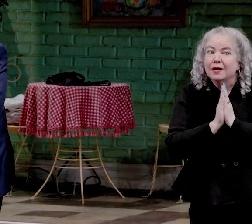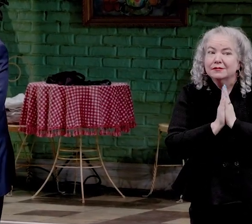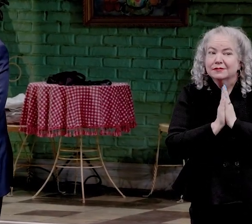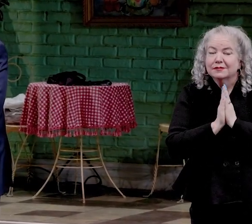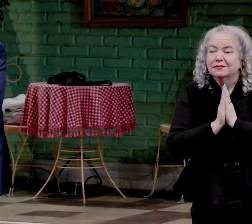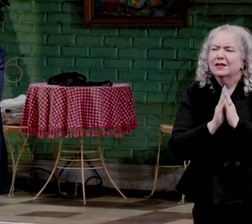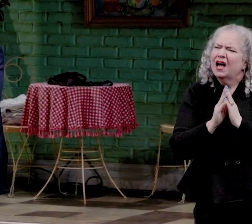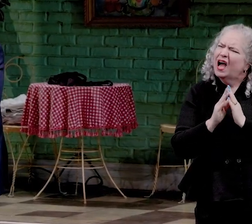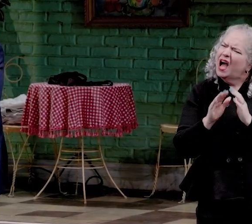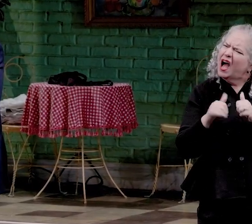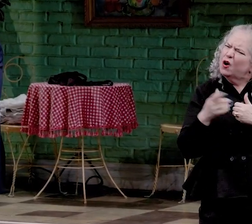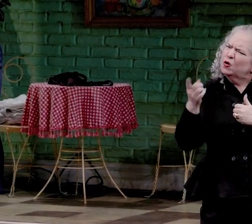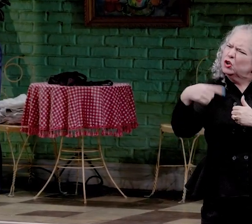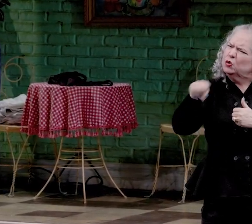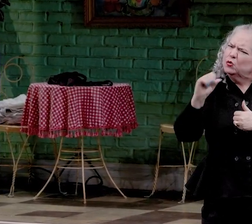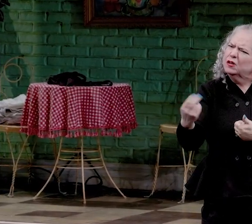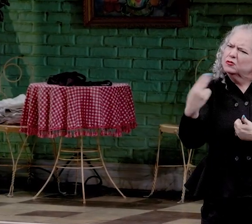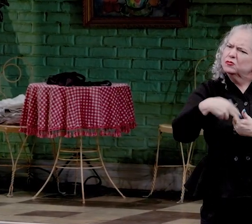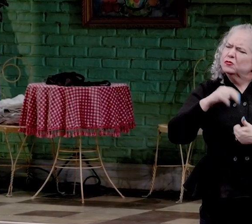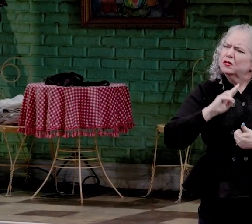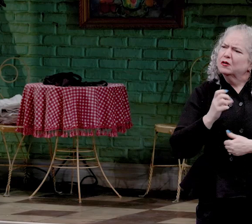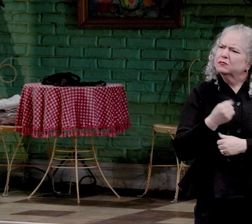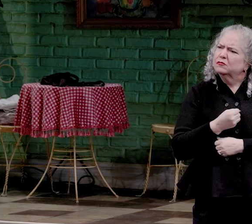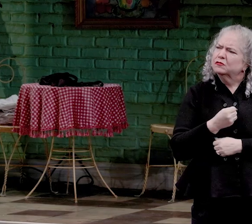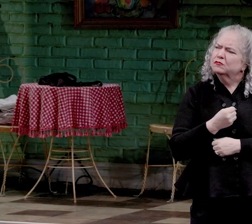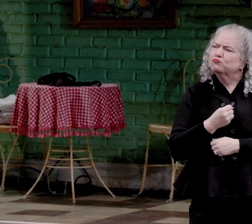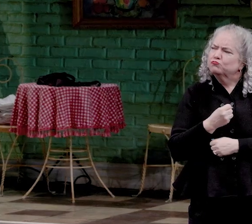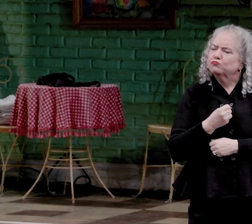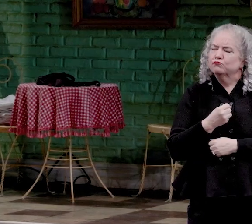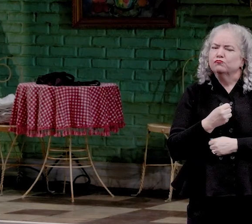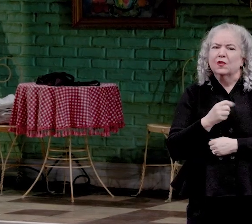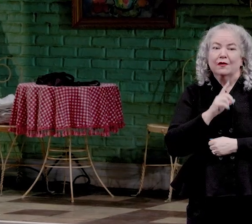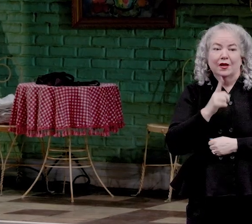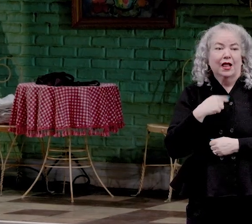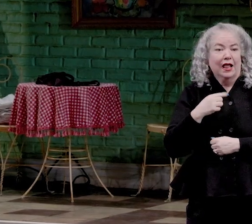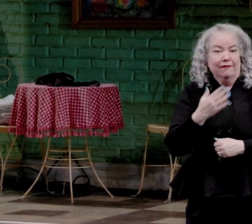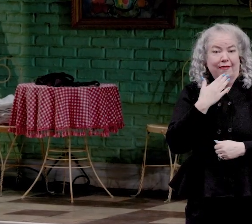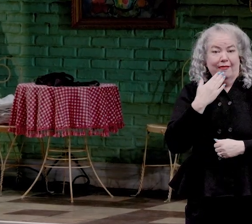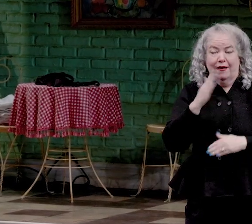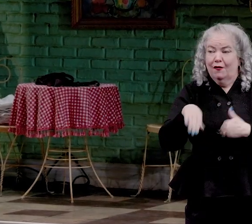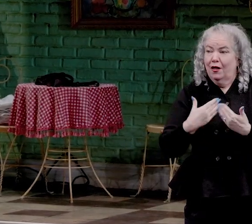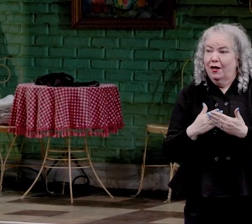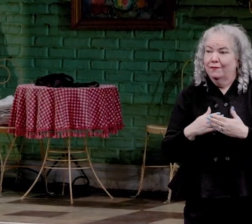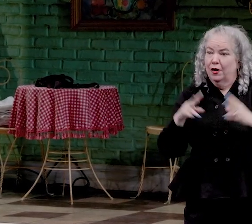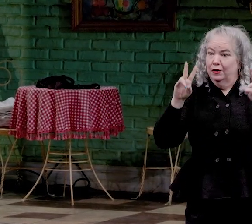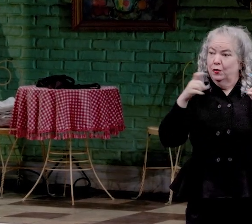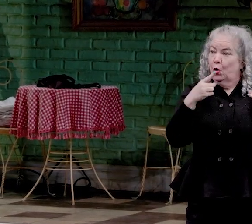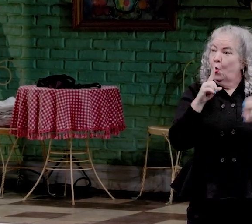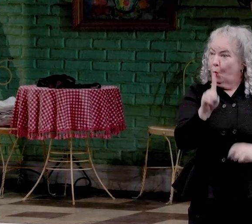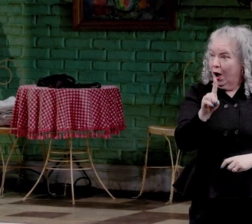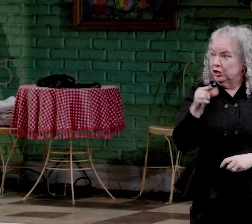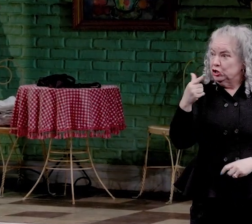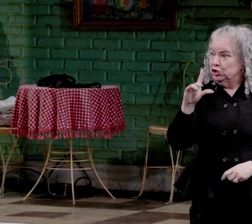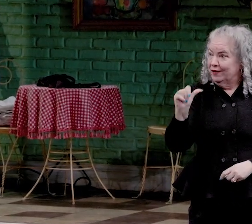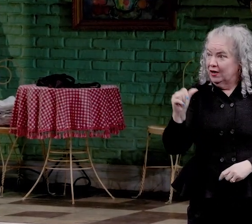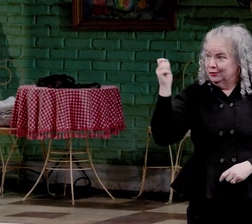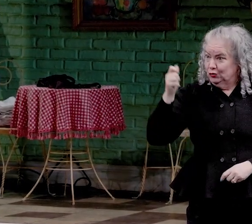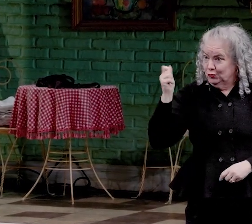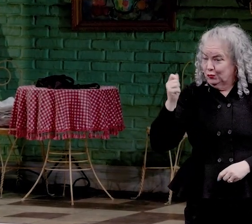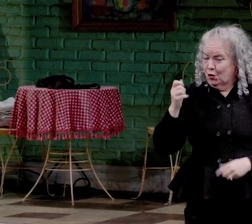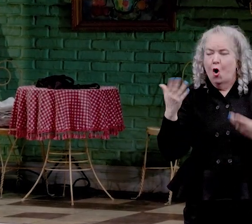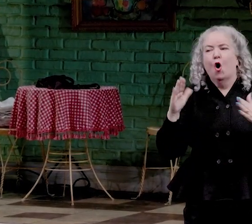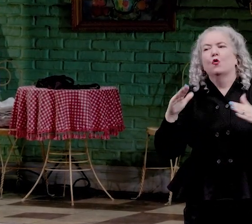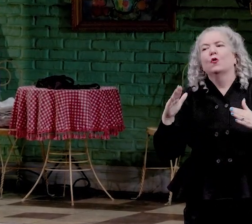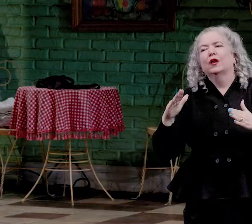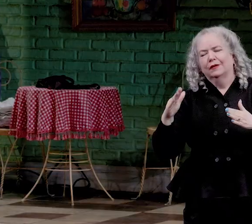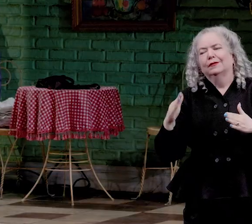to consider how you will engage with us. First of all, I'd really like to thank all of our One Geva subscribers who have already renewed